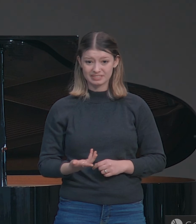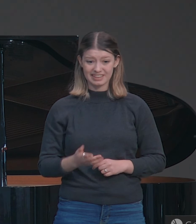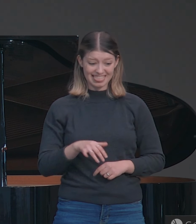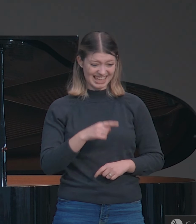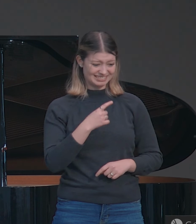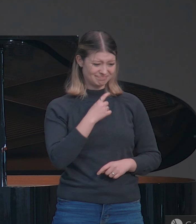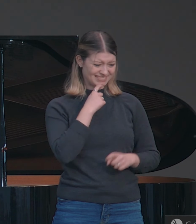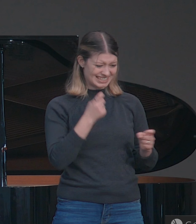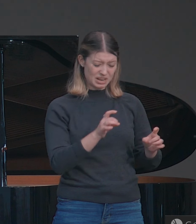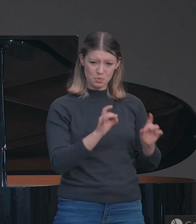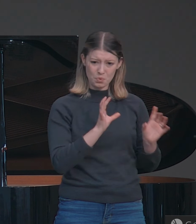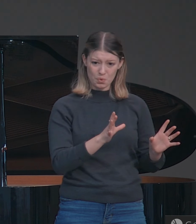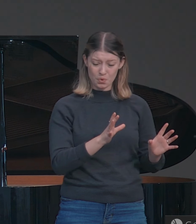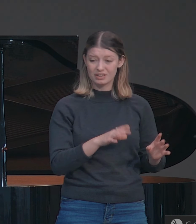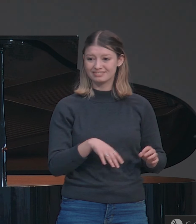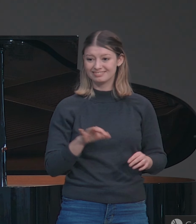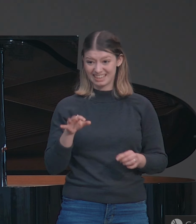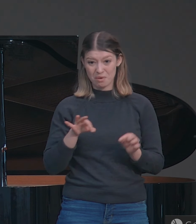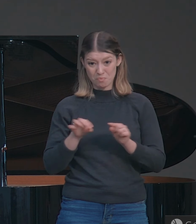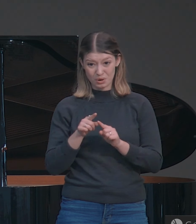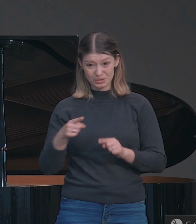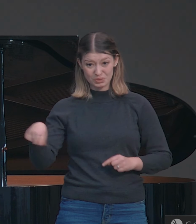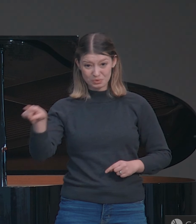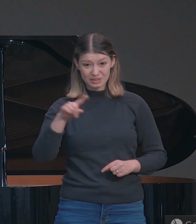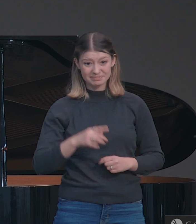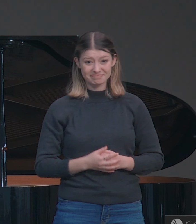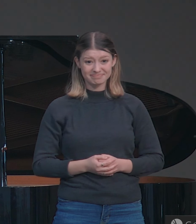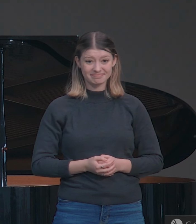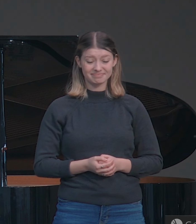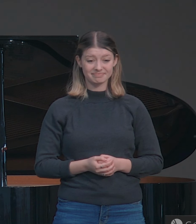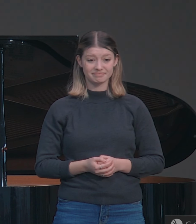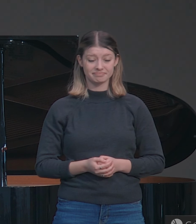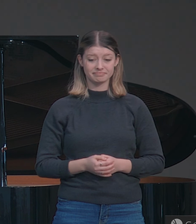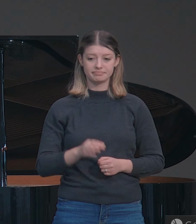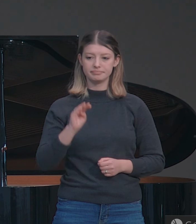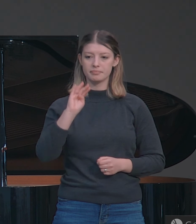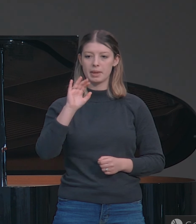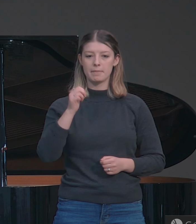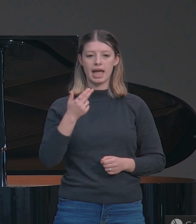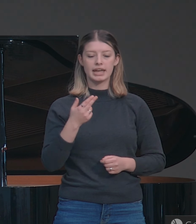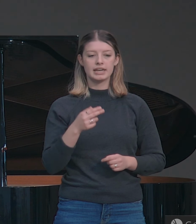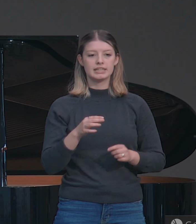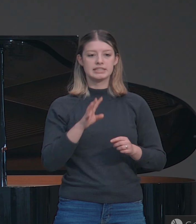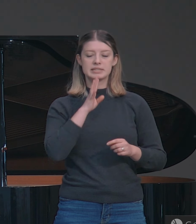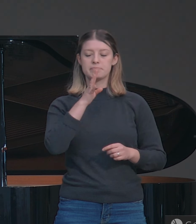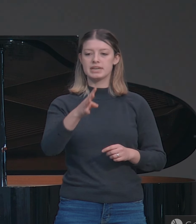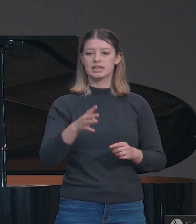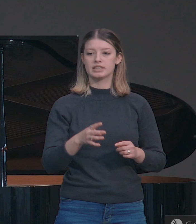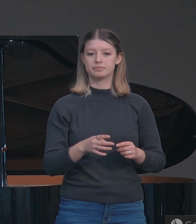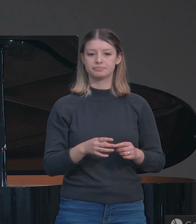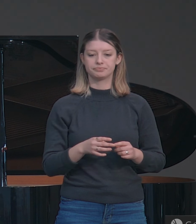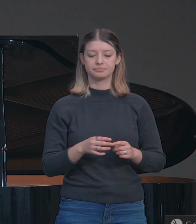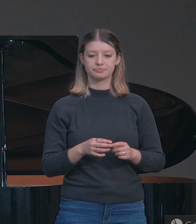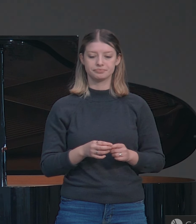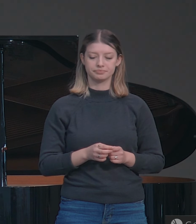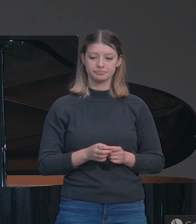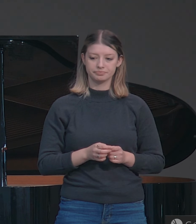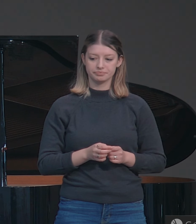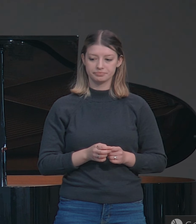important to you? Micah here speaking with the voice of the people answering